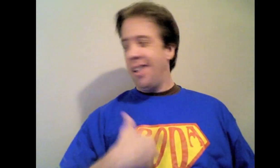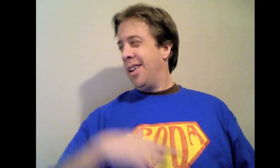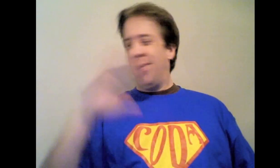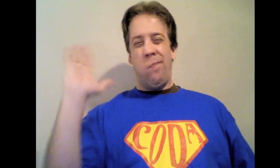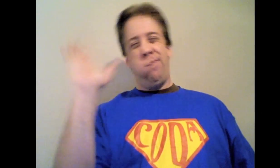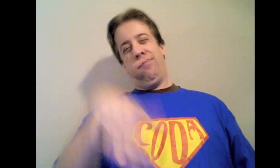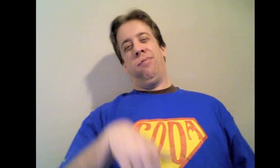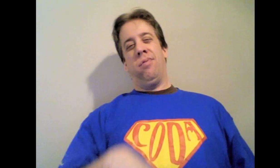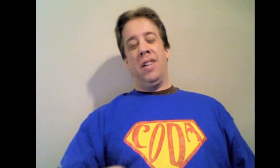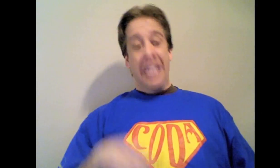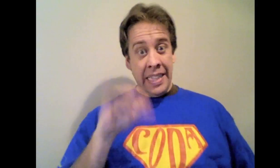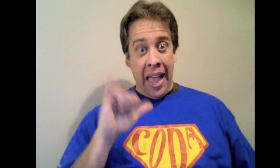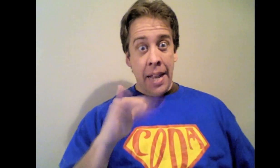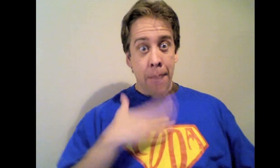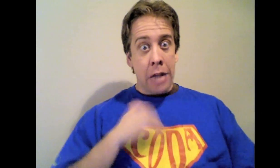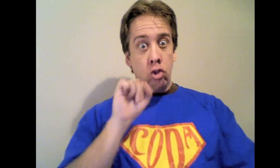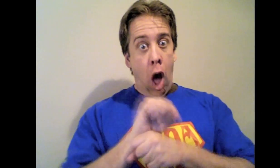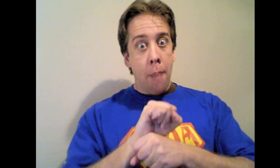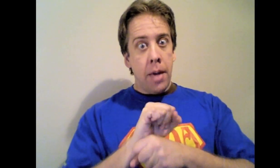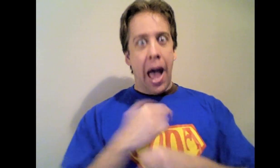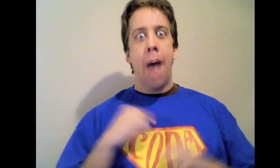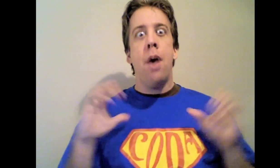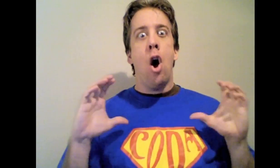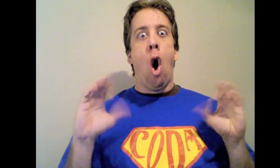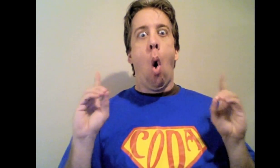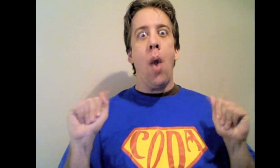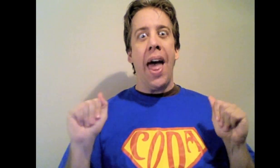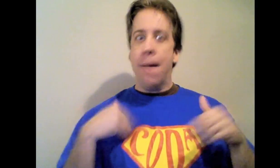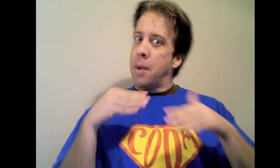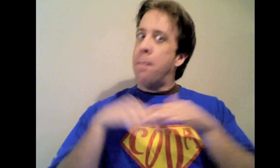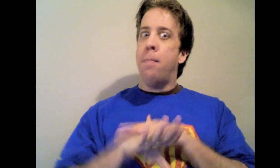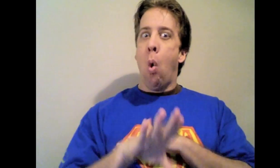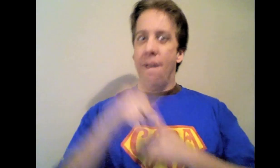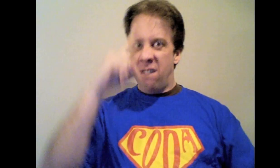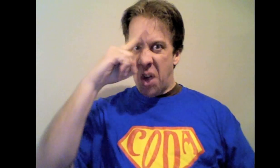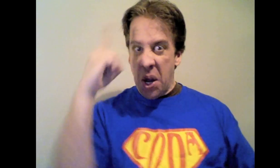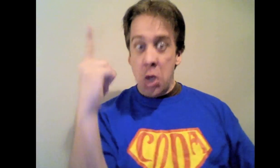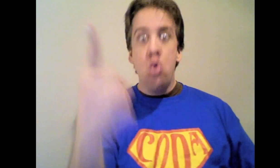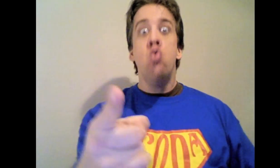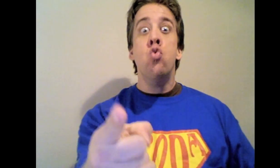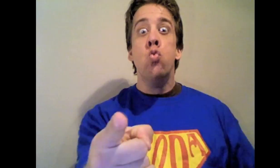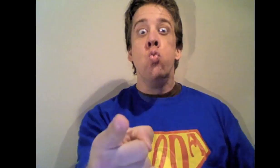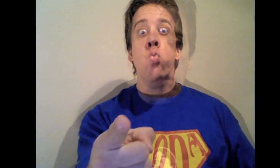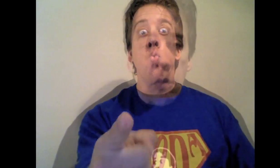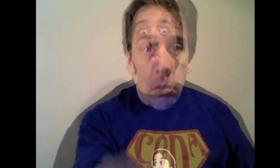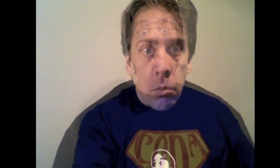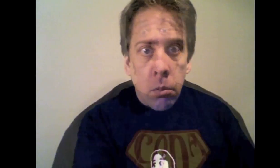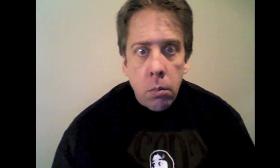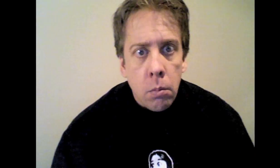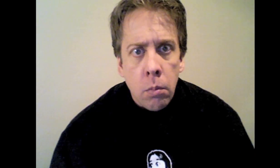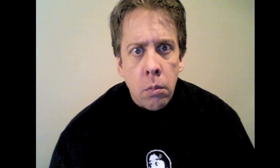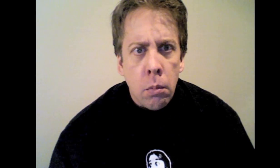You don't need to thank me. That's my job. I'm a Coda. I was born for you.